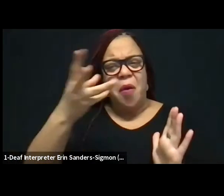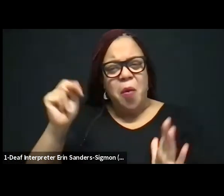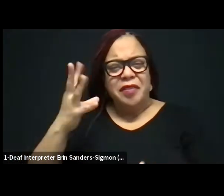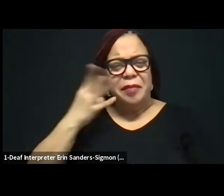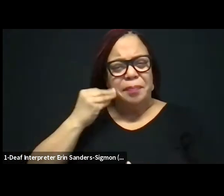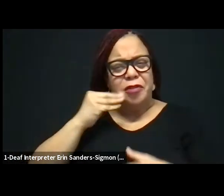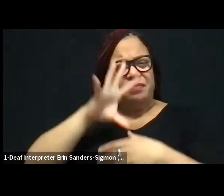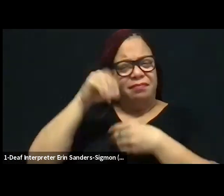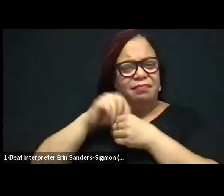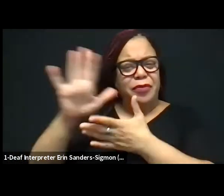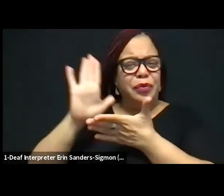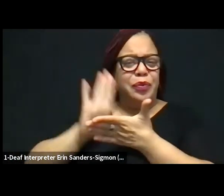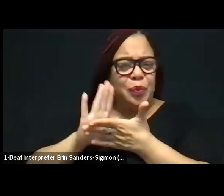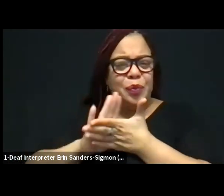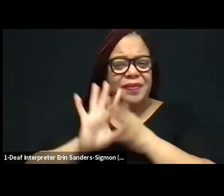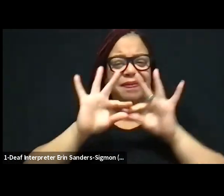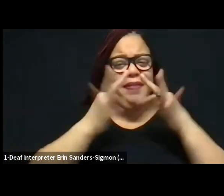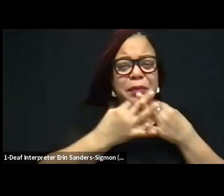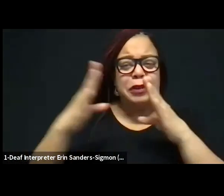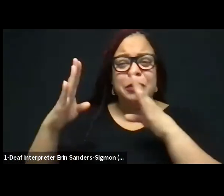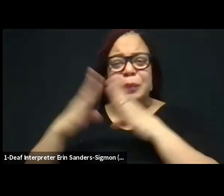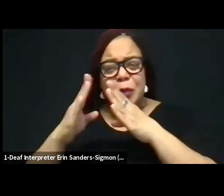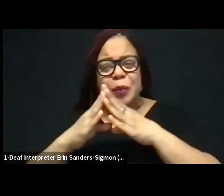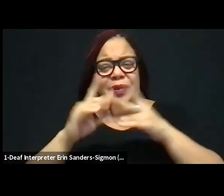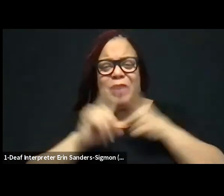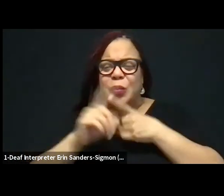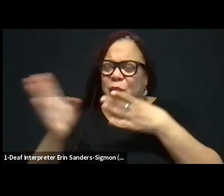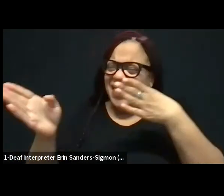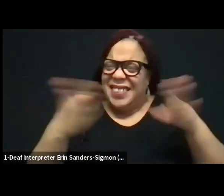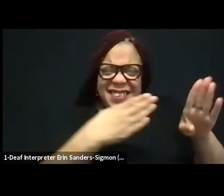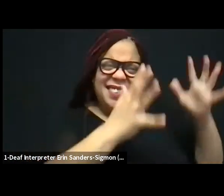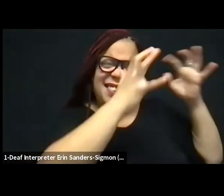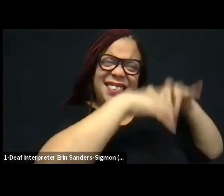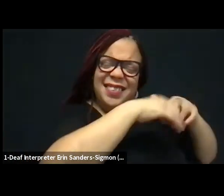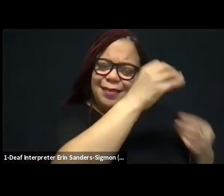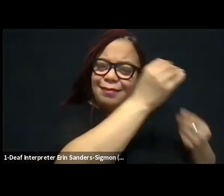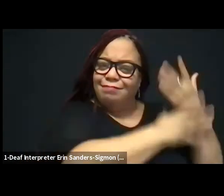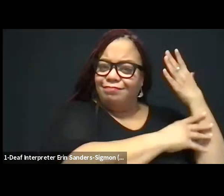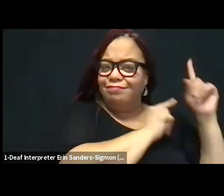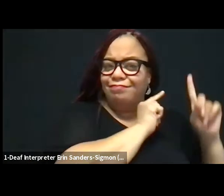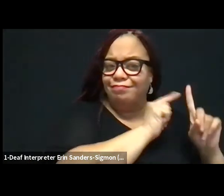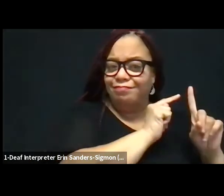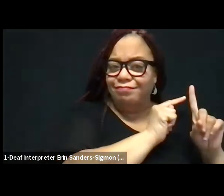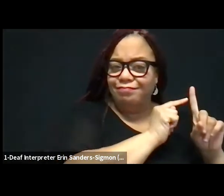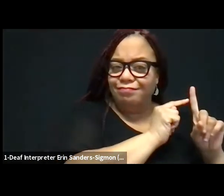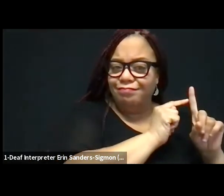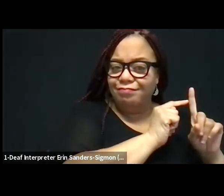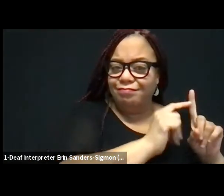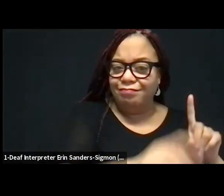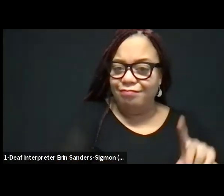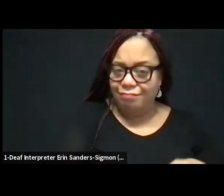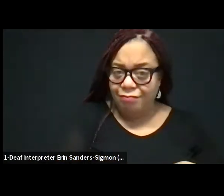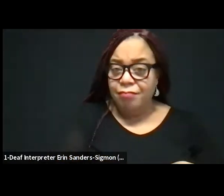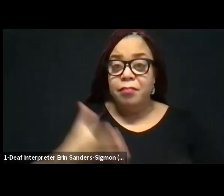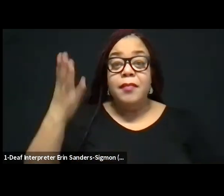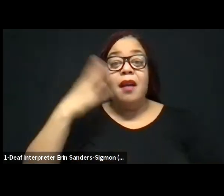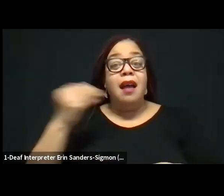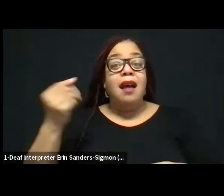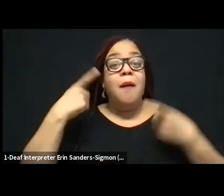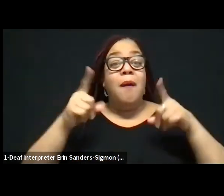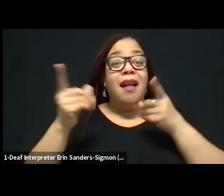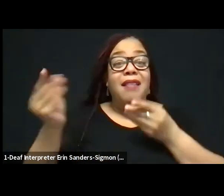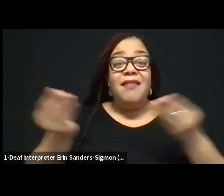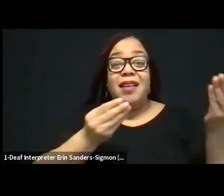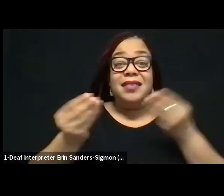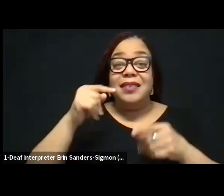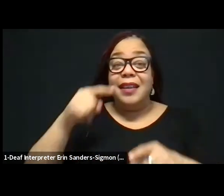while facilitating this cohort, I was able to learn about the core values of abolition,